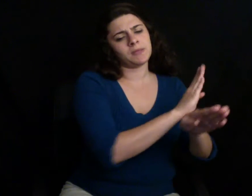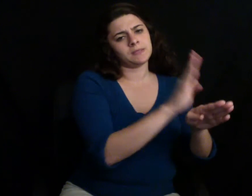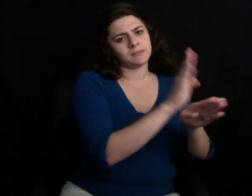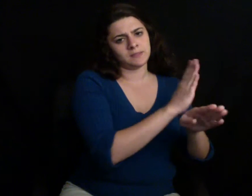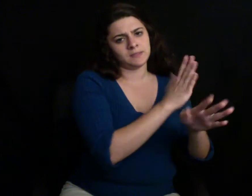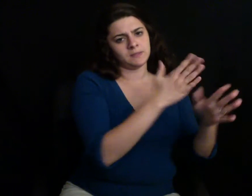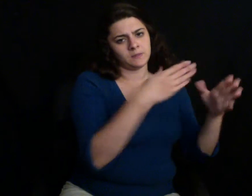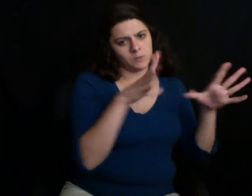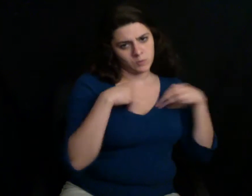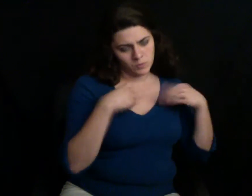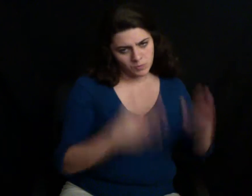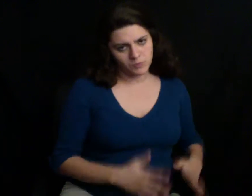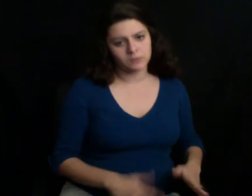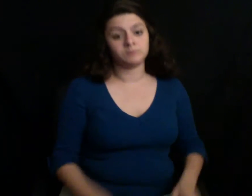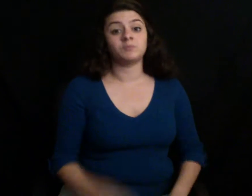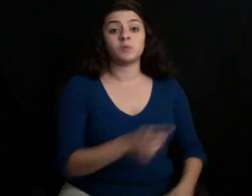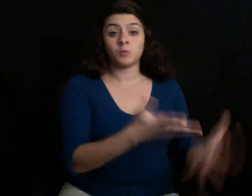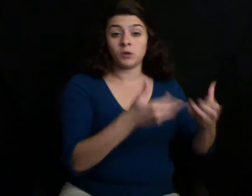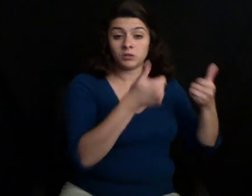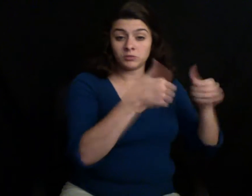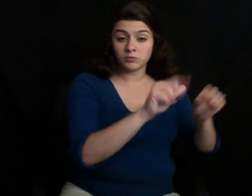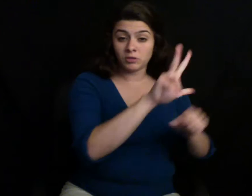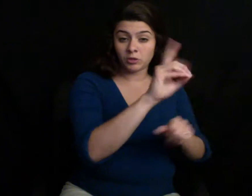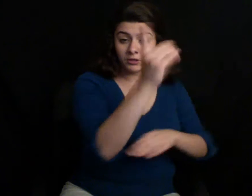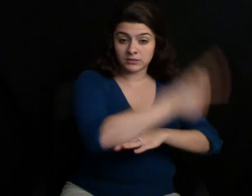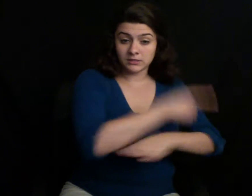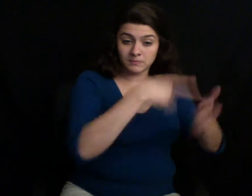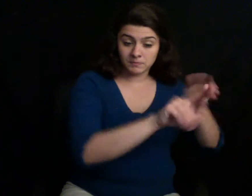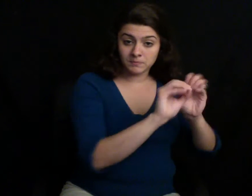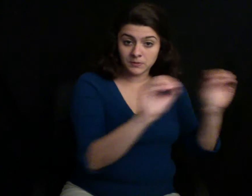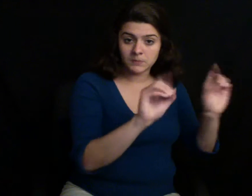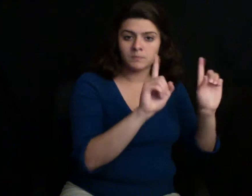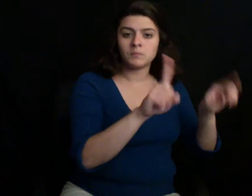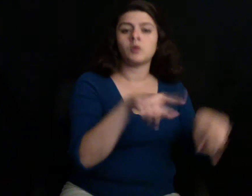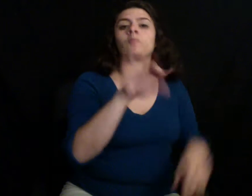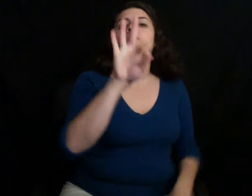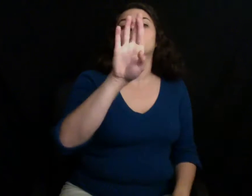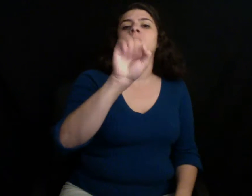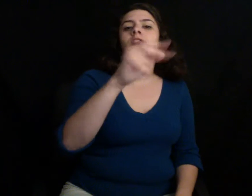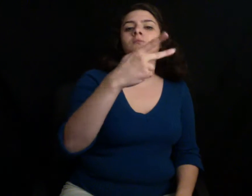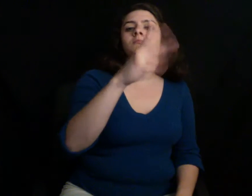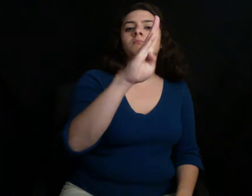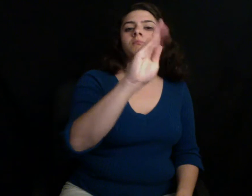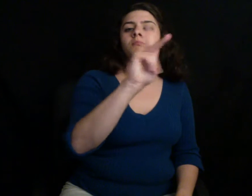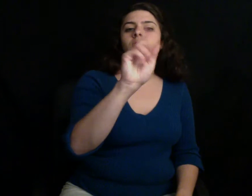no credit card required, go to freshbooks.com/upvoted. That's